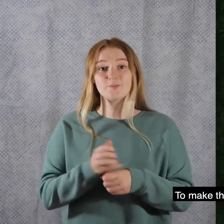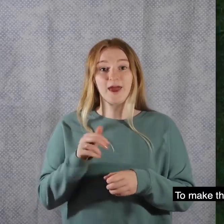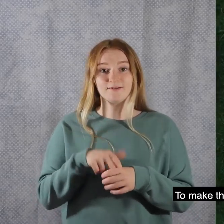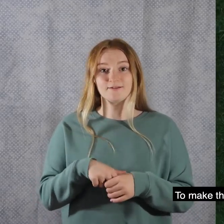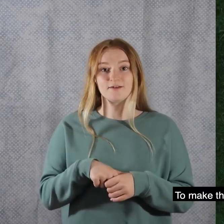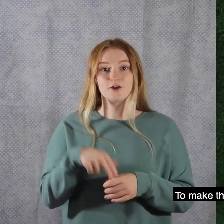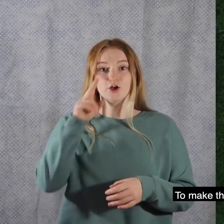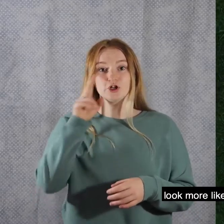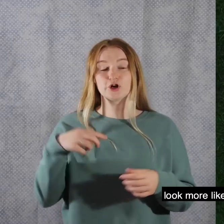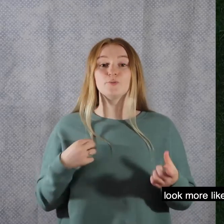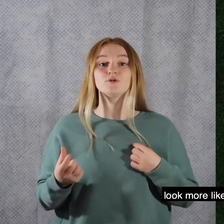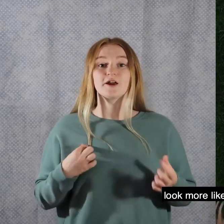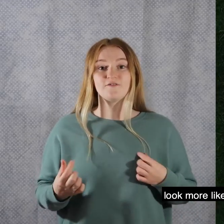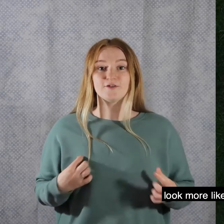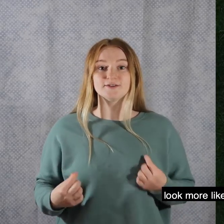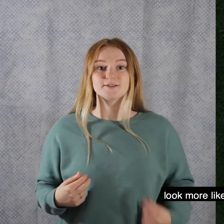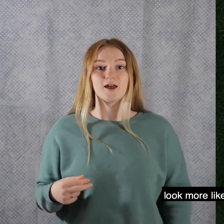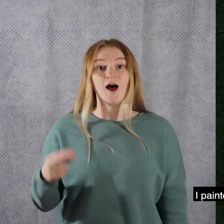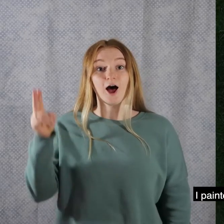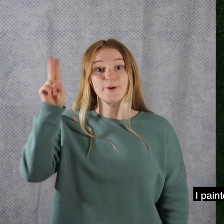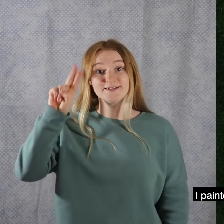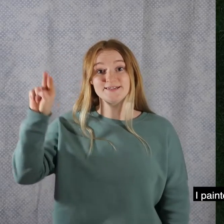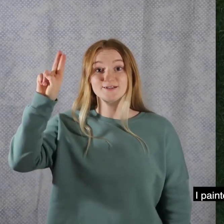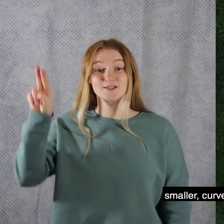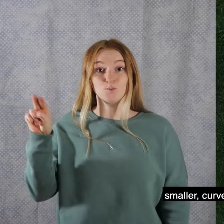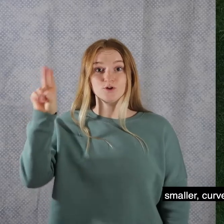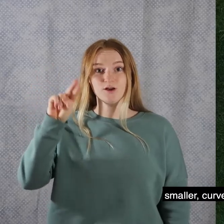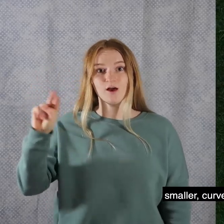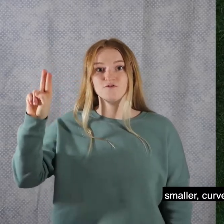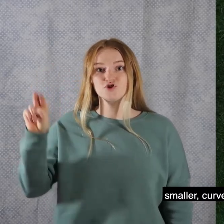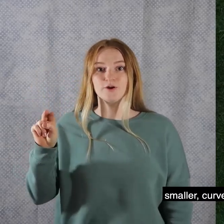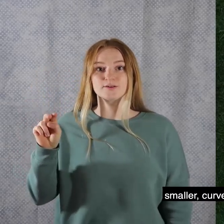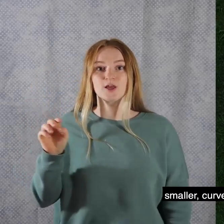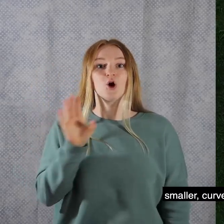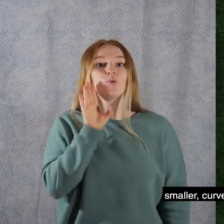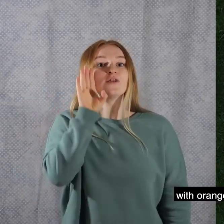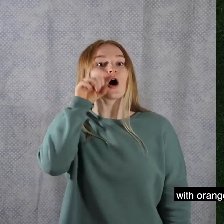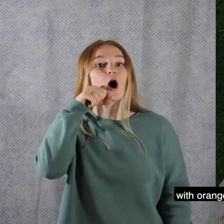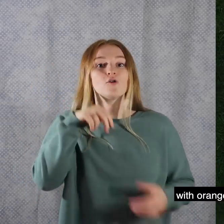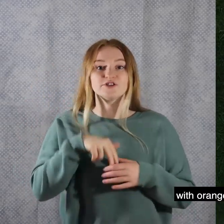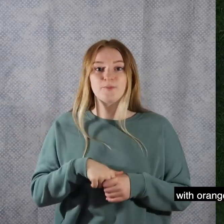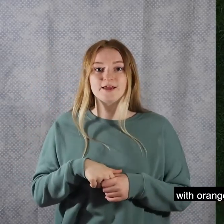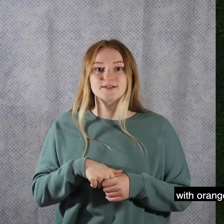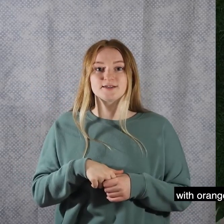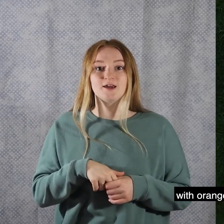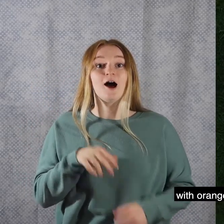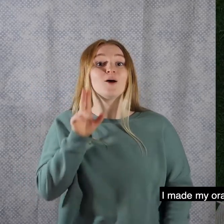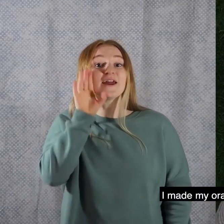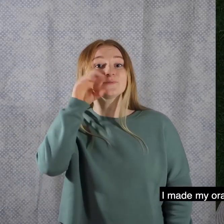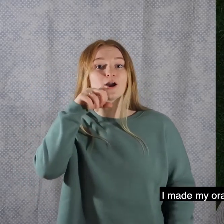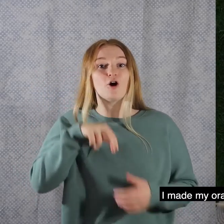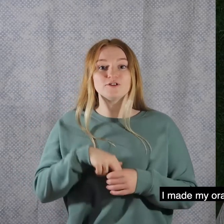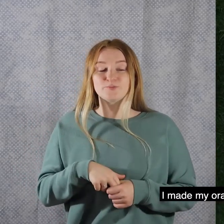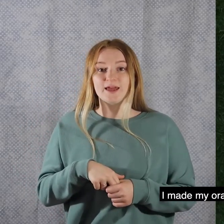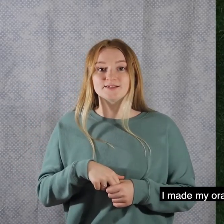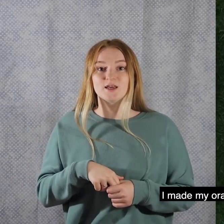To make the paint look more like feathers, I painted smaller curved strokes with orange paint. I